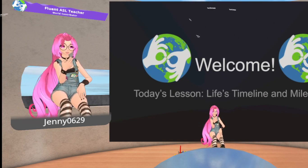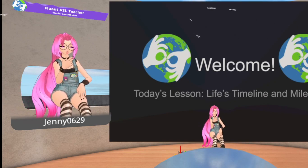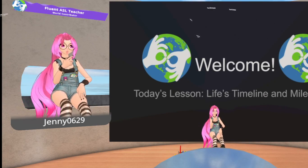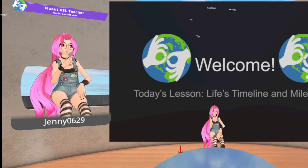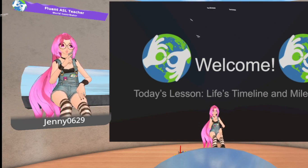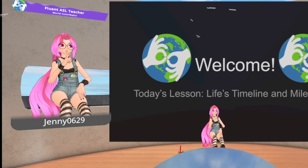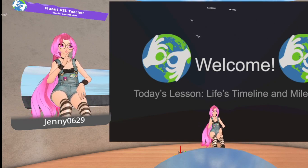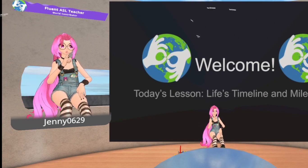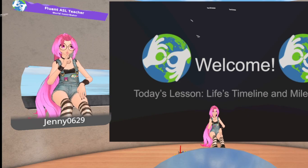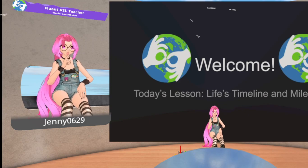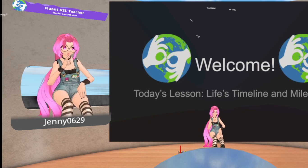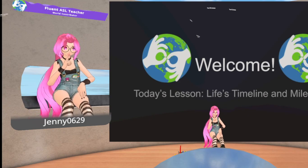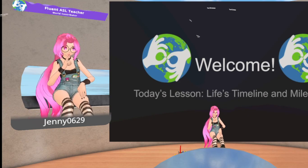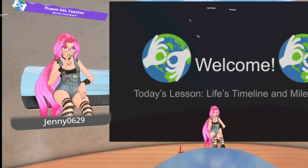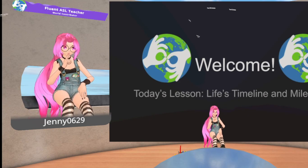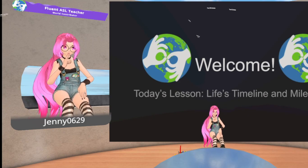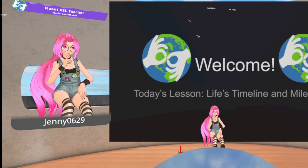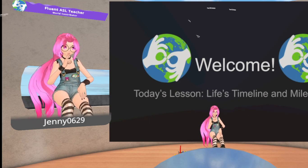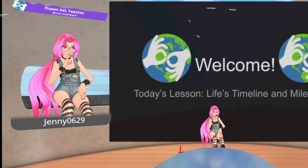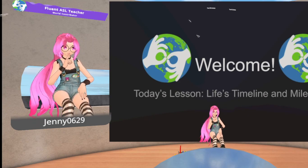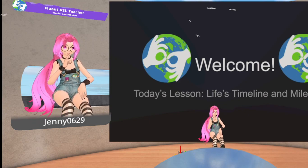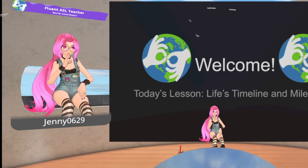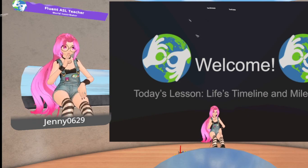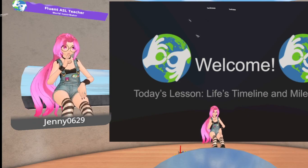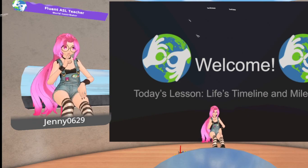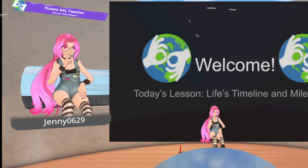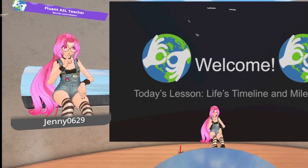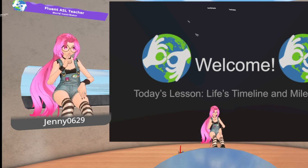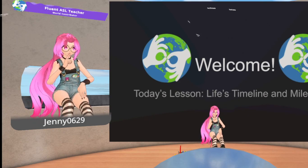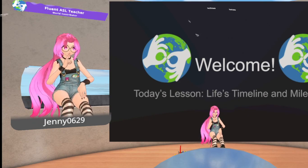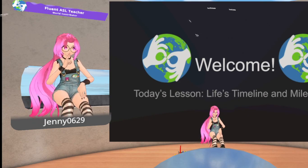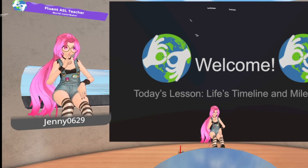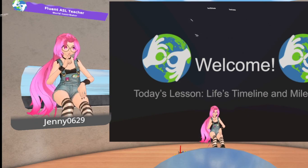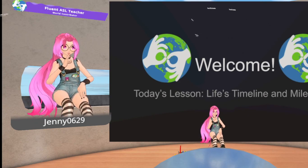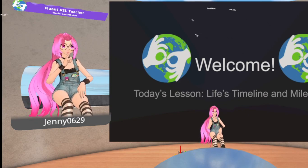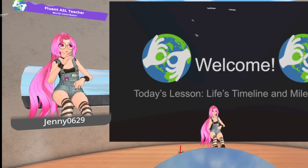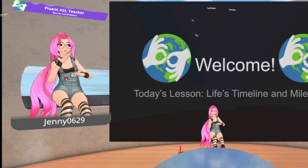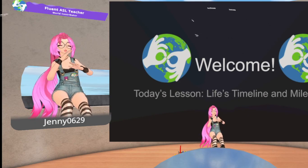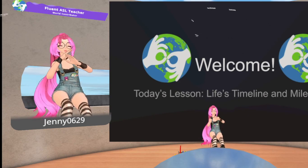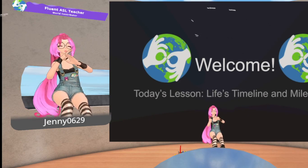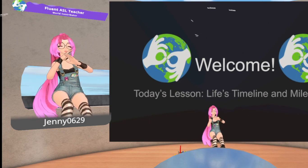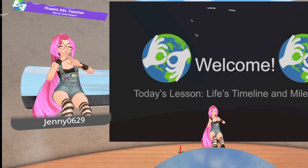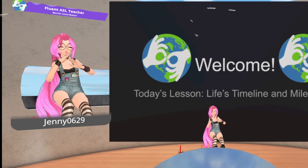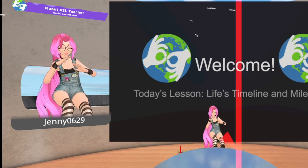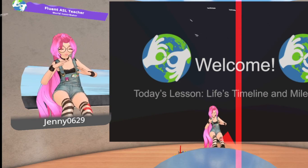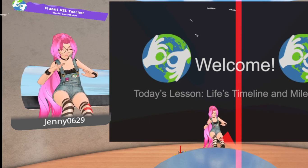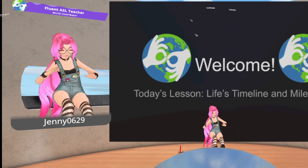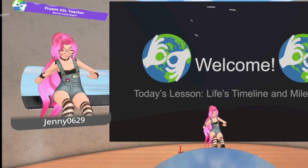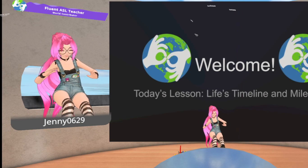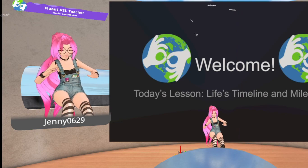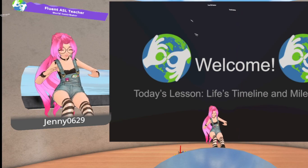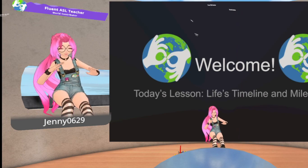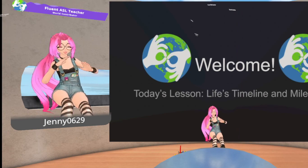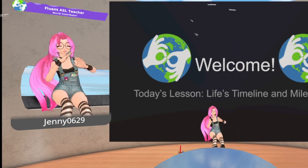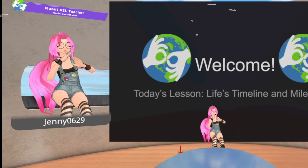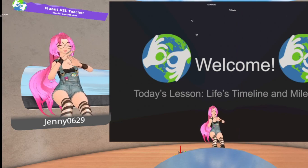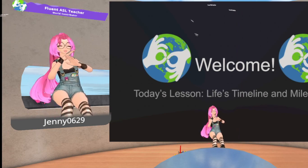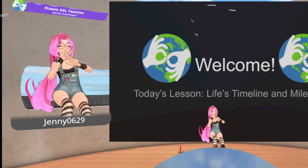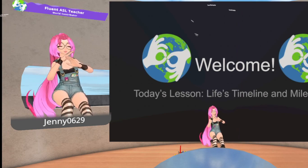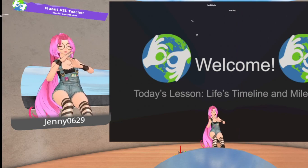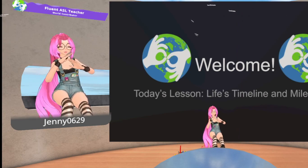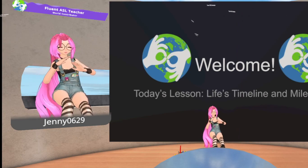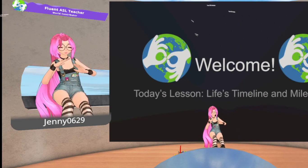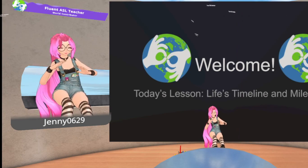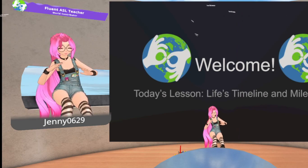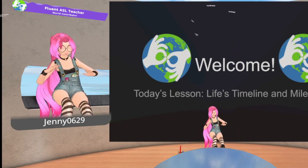Quiet's 2 signs, either quiet, like you think, shh, quiet, or quiet, like making an